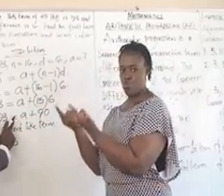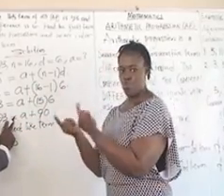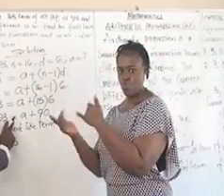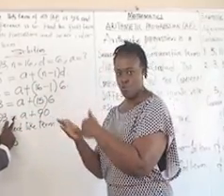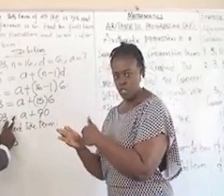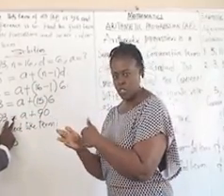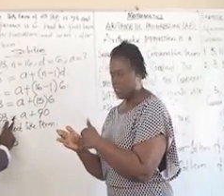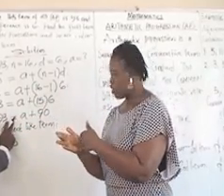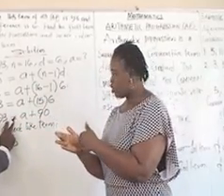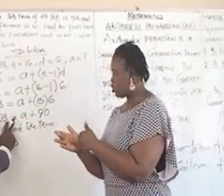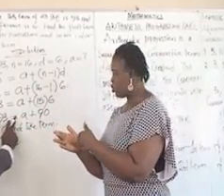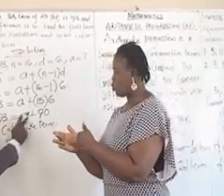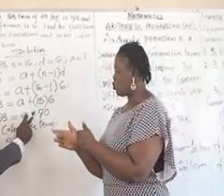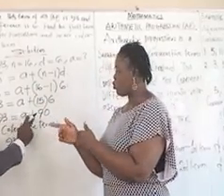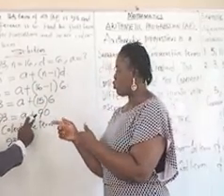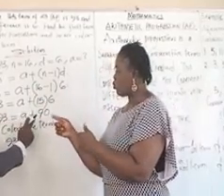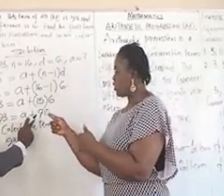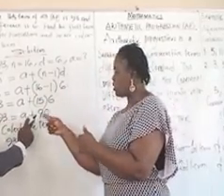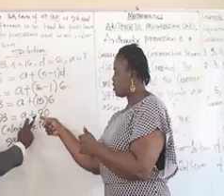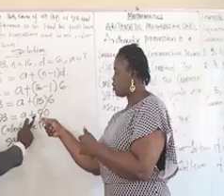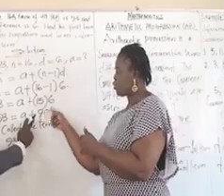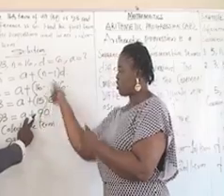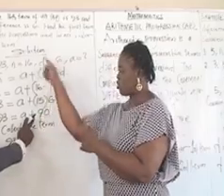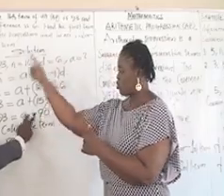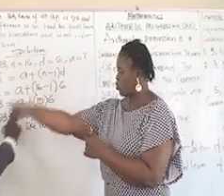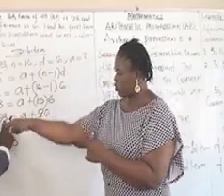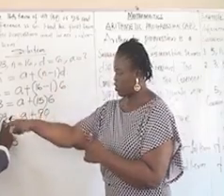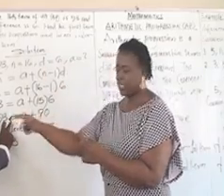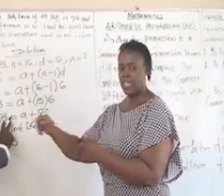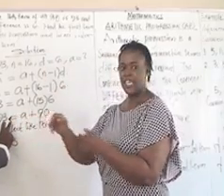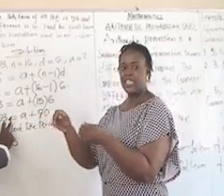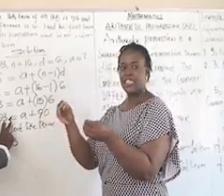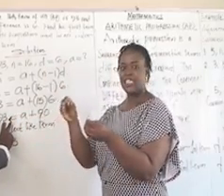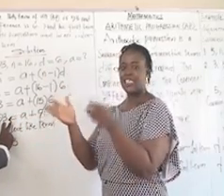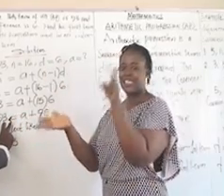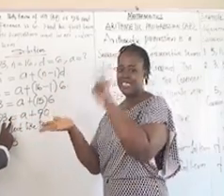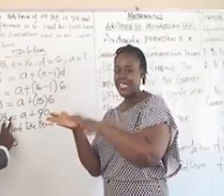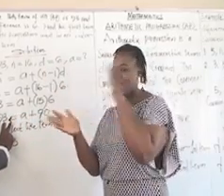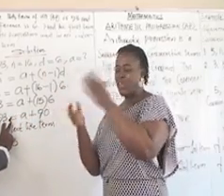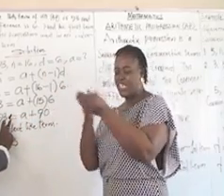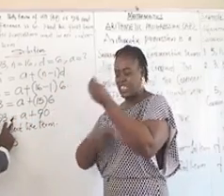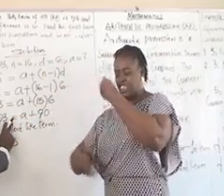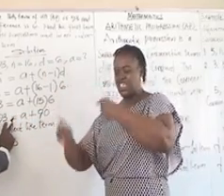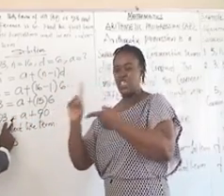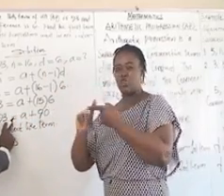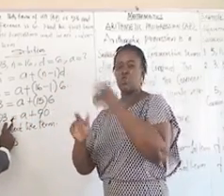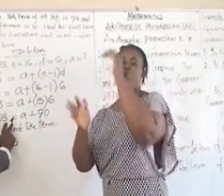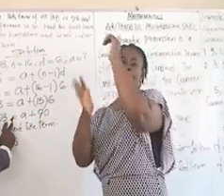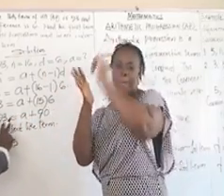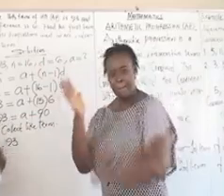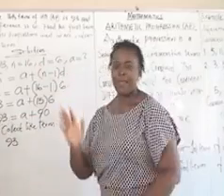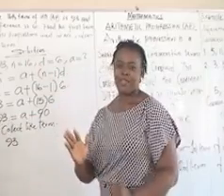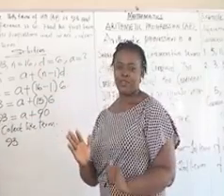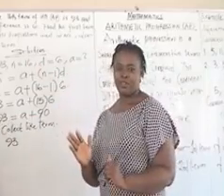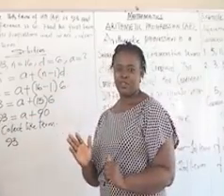crossing equality sign. So when addition is crossing the equality sign, it